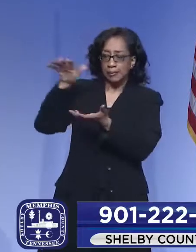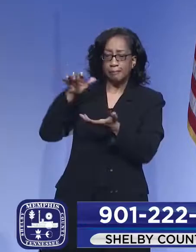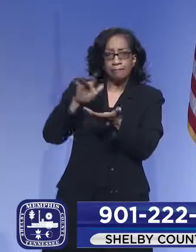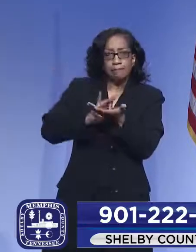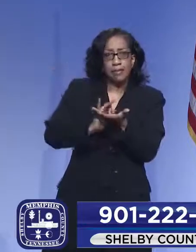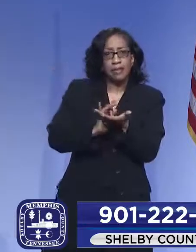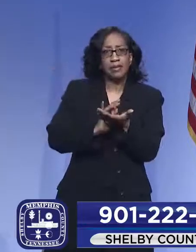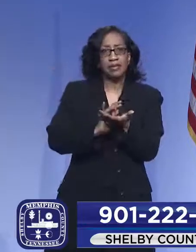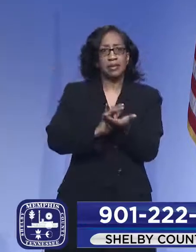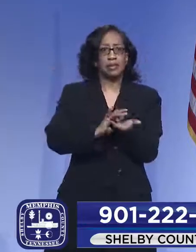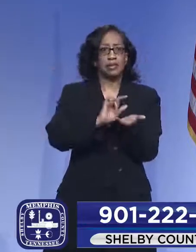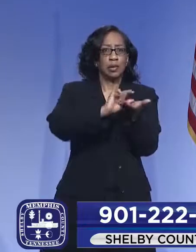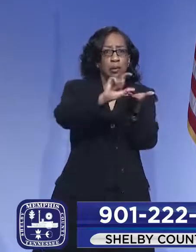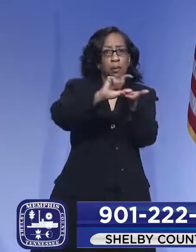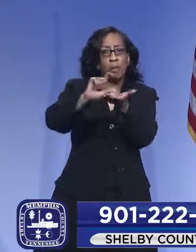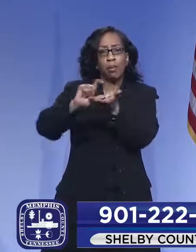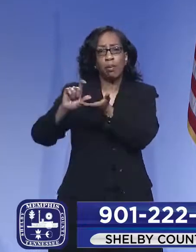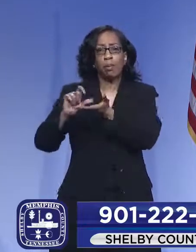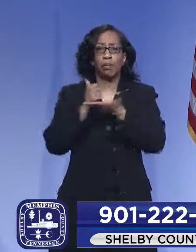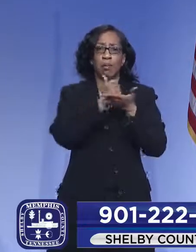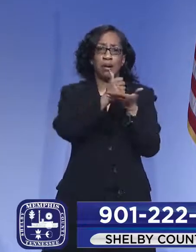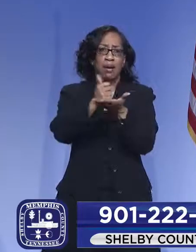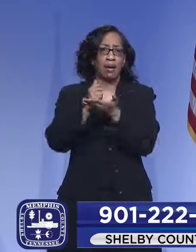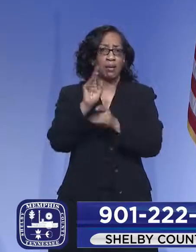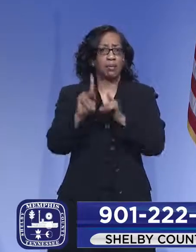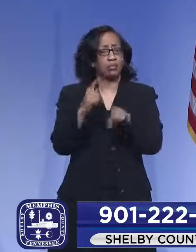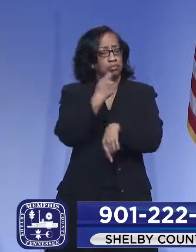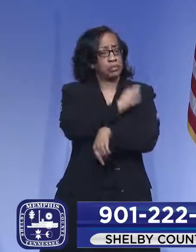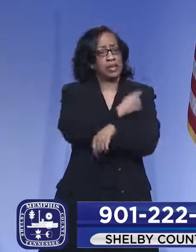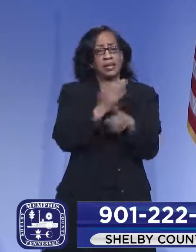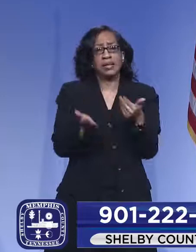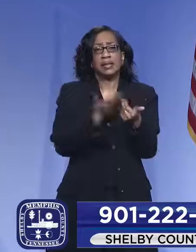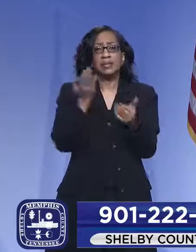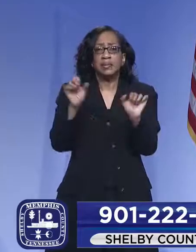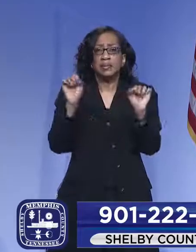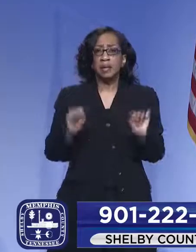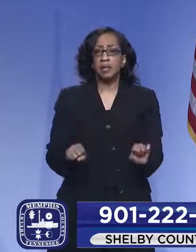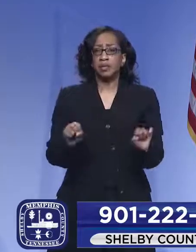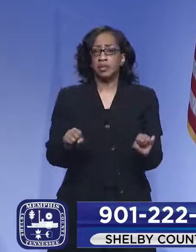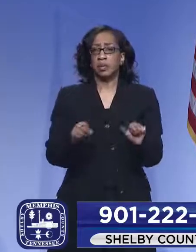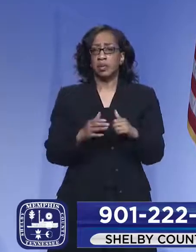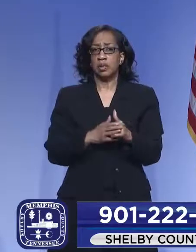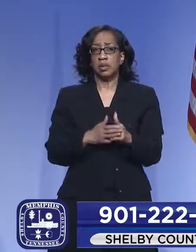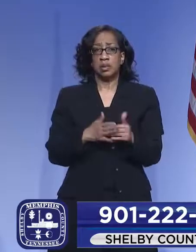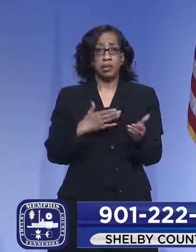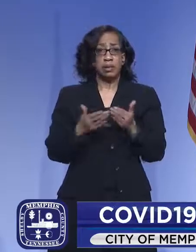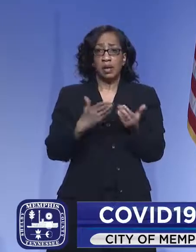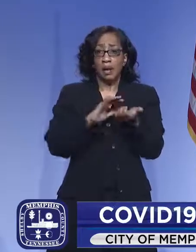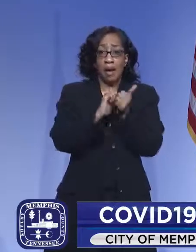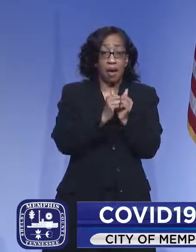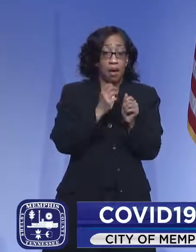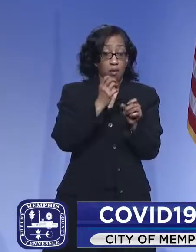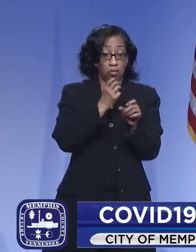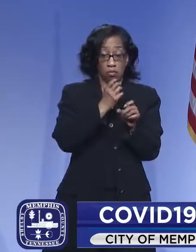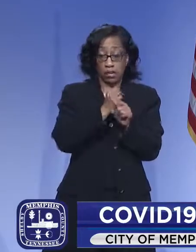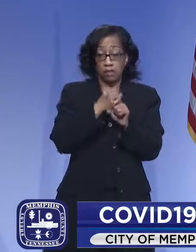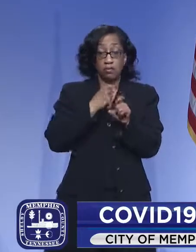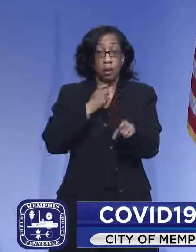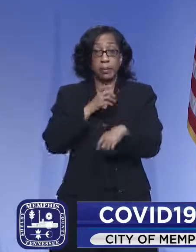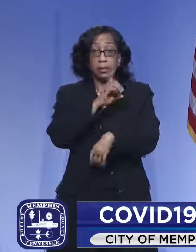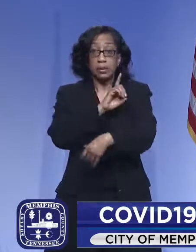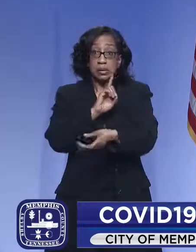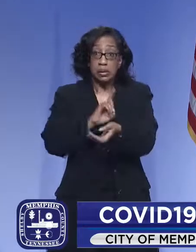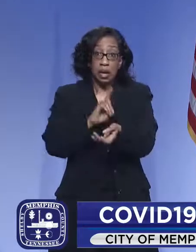to present every opportunity and make it as easy as possible for you, no matter how you want to receive it, from your doctor, from your